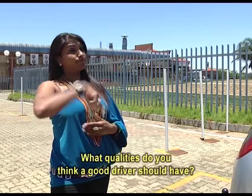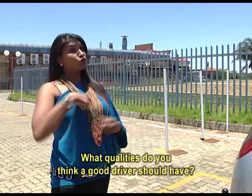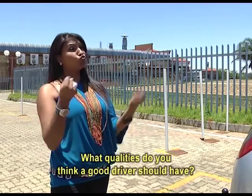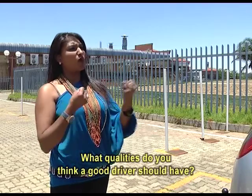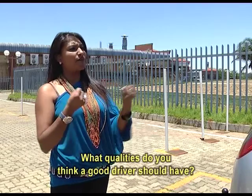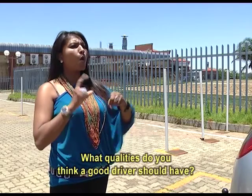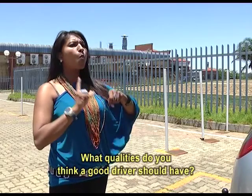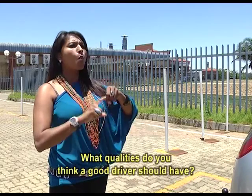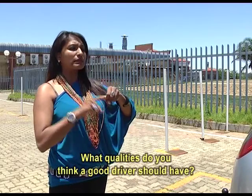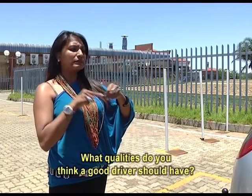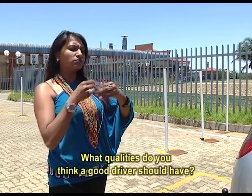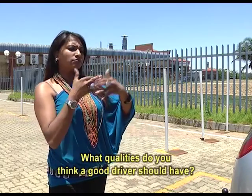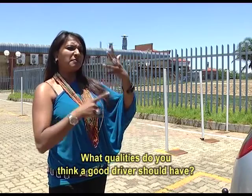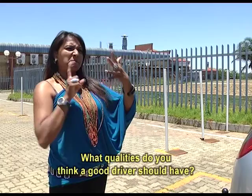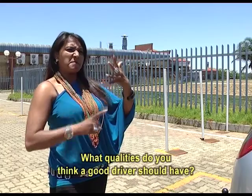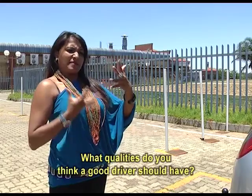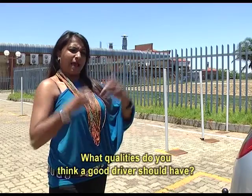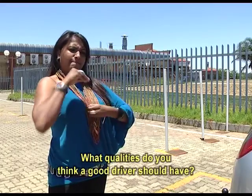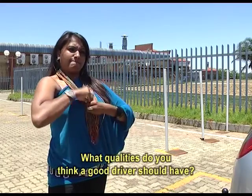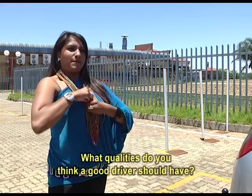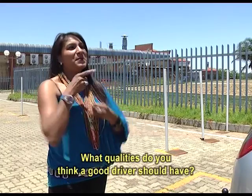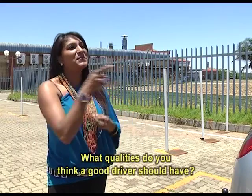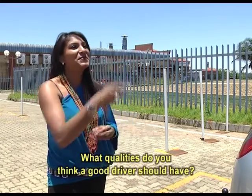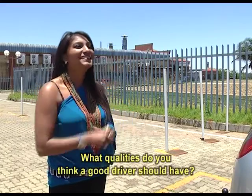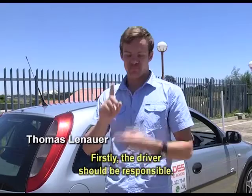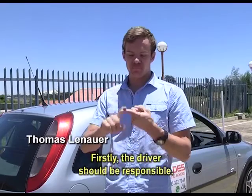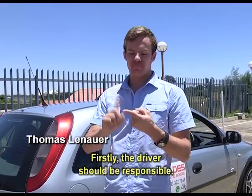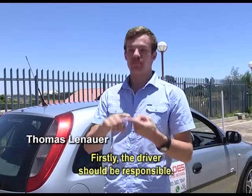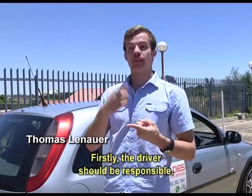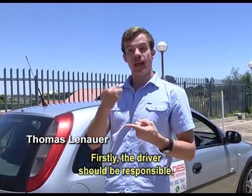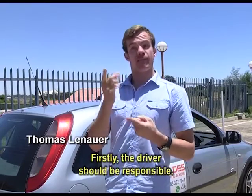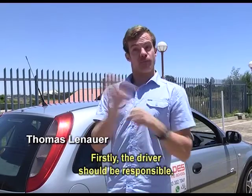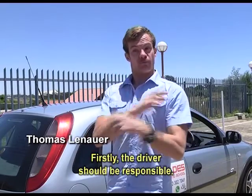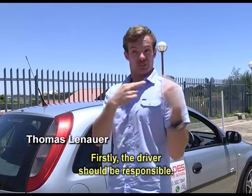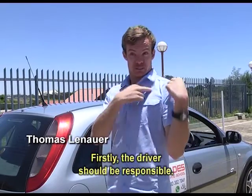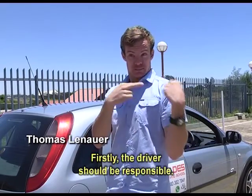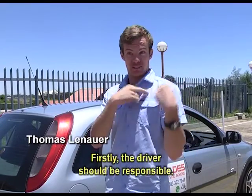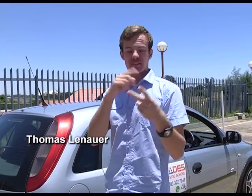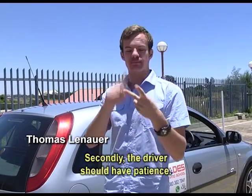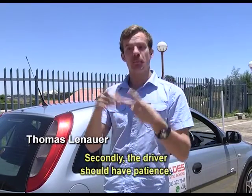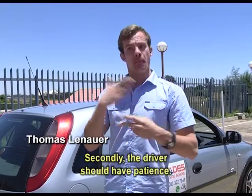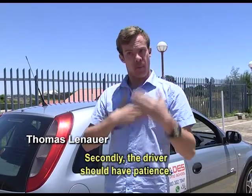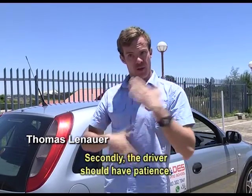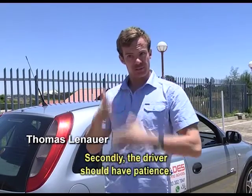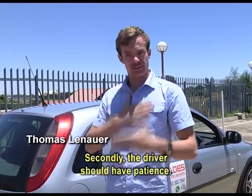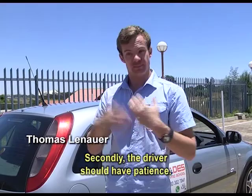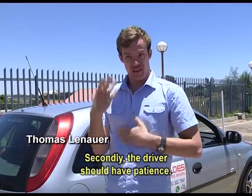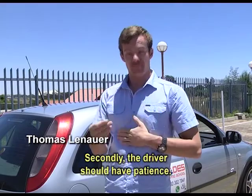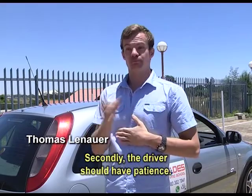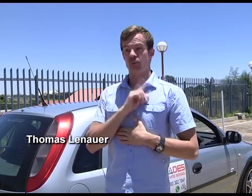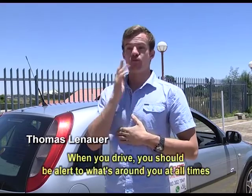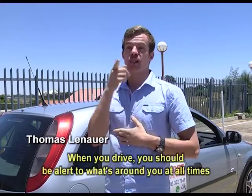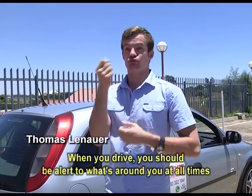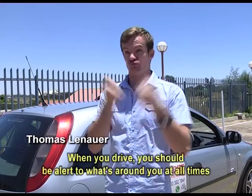What qualities do you think a good driver should have? Firstly, the driver should be responsible. Secondly, the driver should